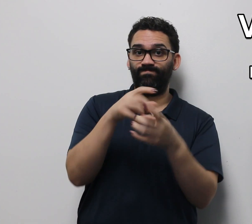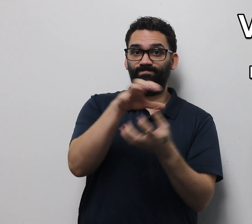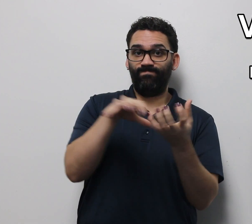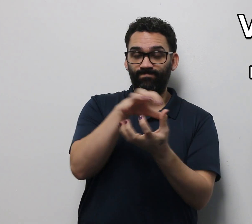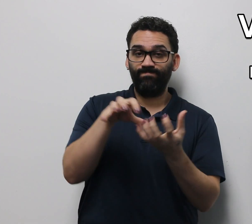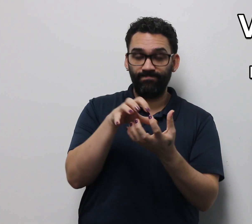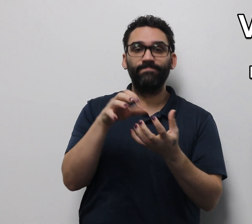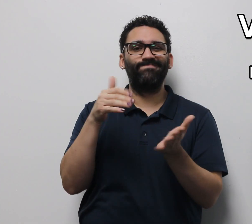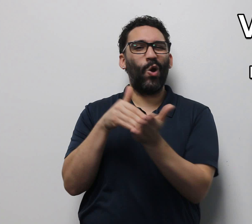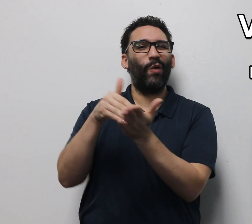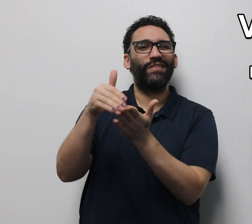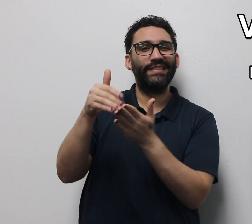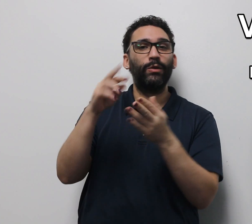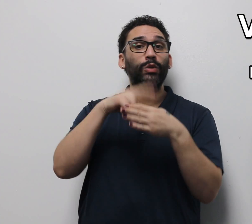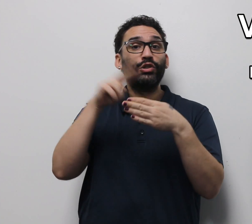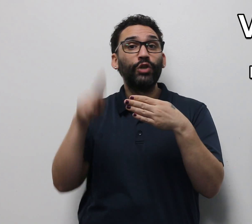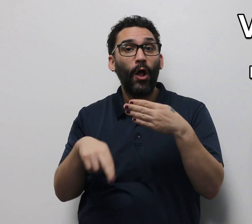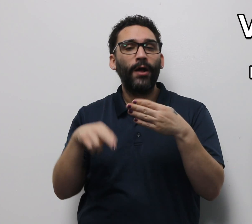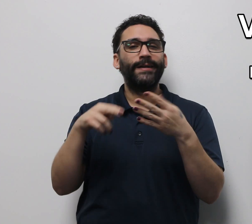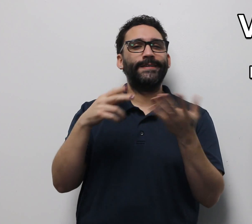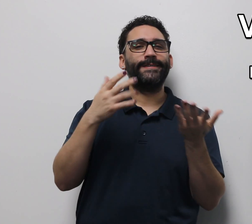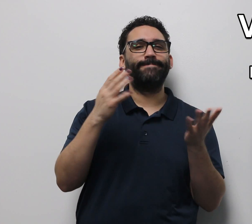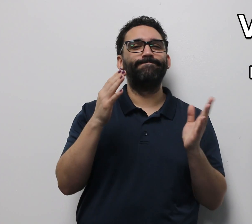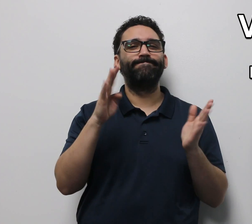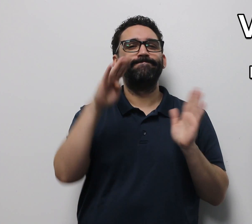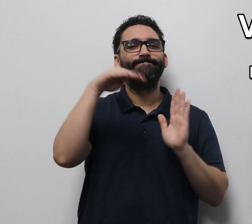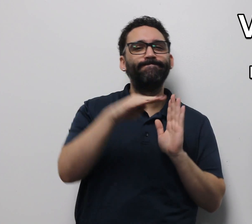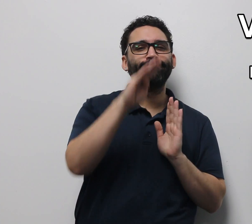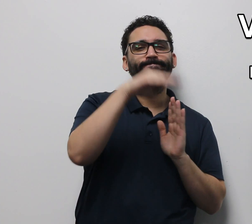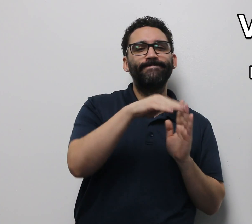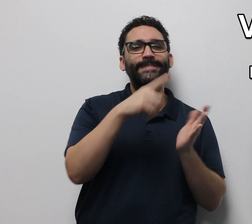vary. There are mixed results when they are combined.